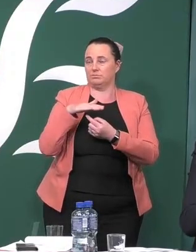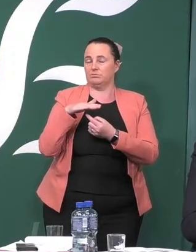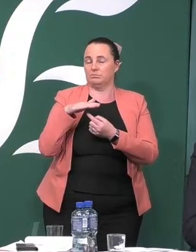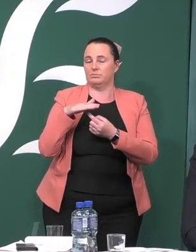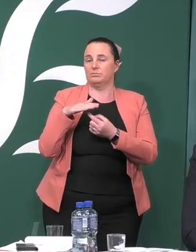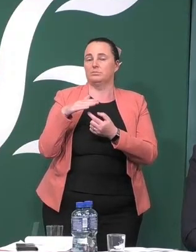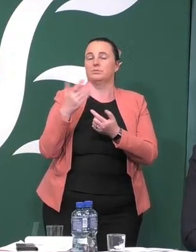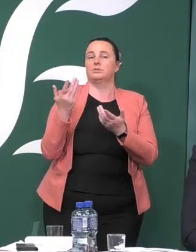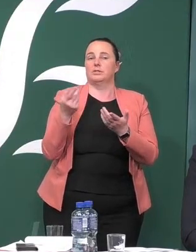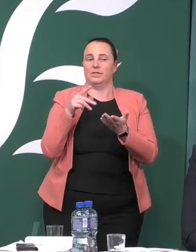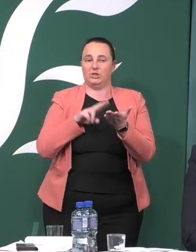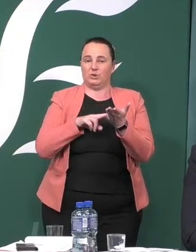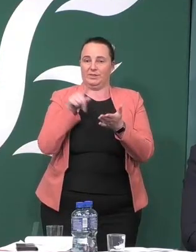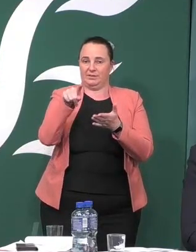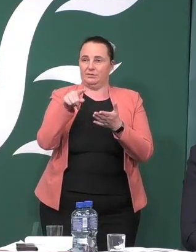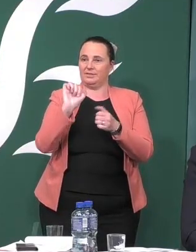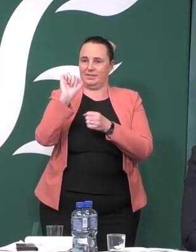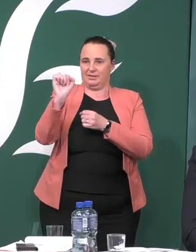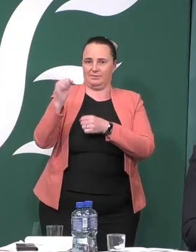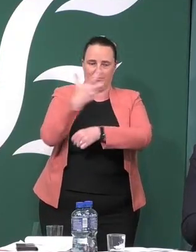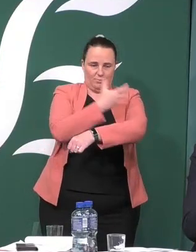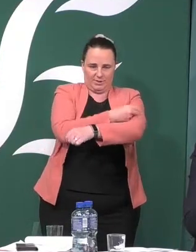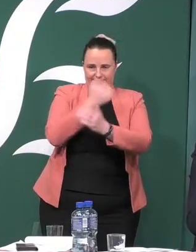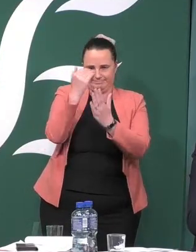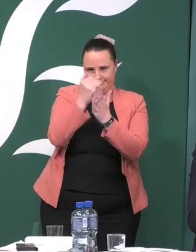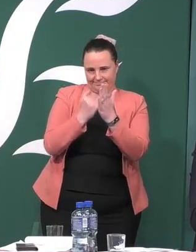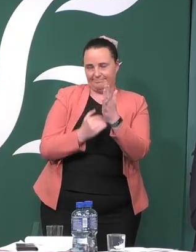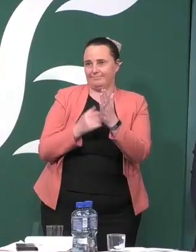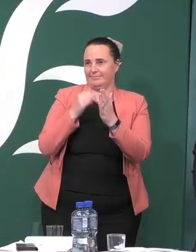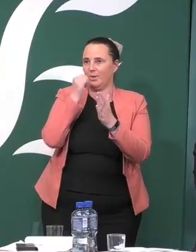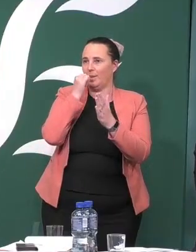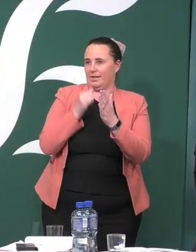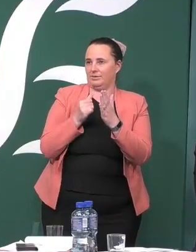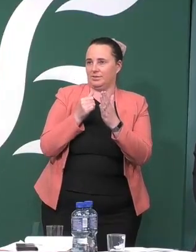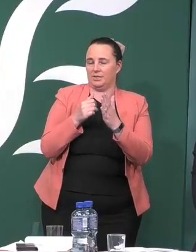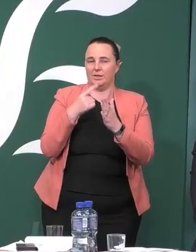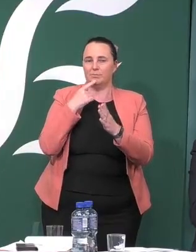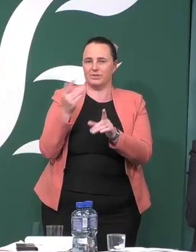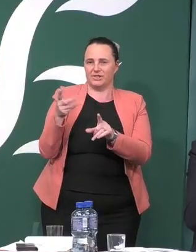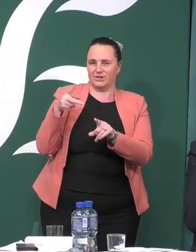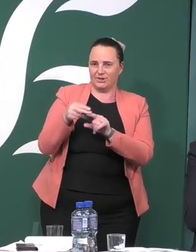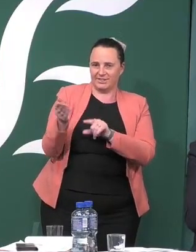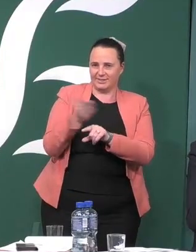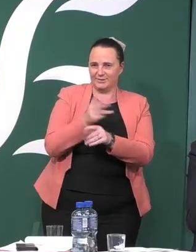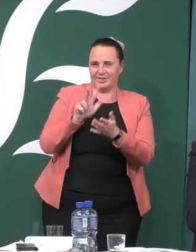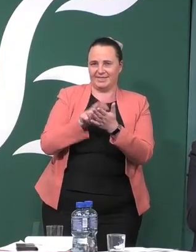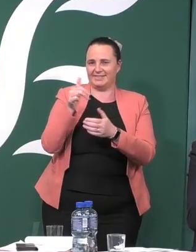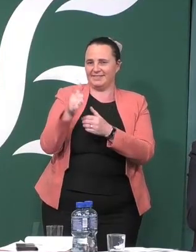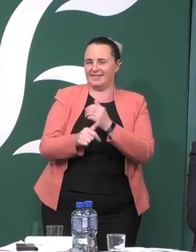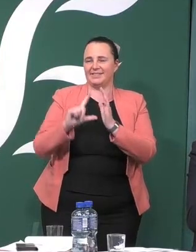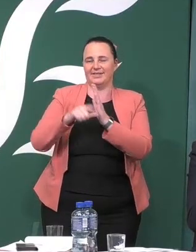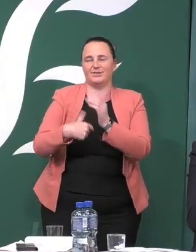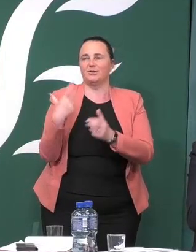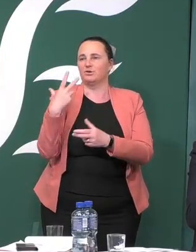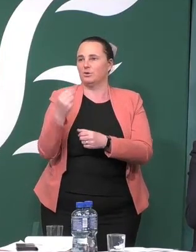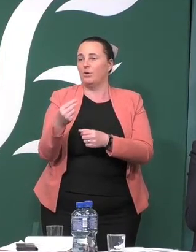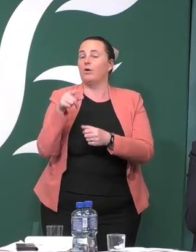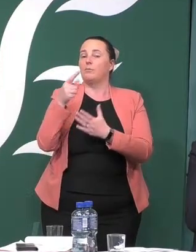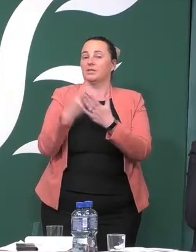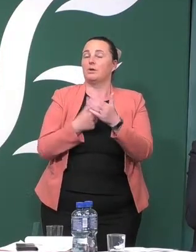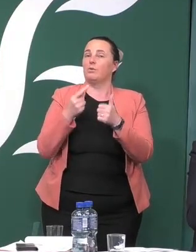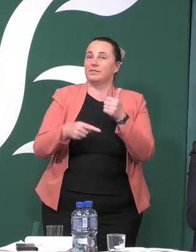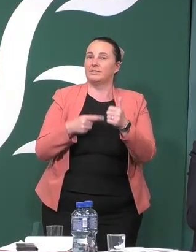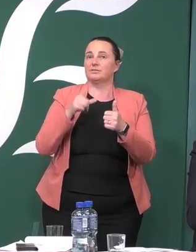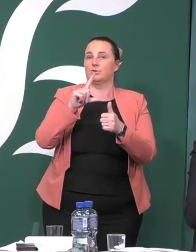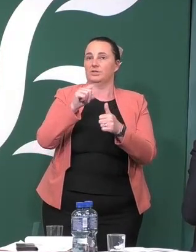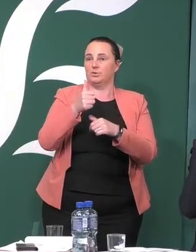again, within the use of the product. That's a decision through our National Immunisation Office. So there's nothing down to 18 days. So policy is 3 to 4 weeks, always has been. Some